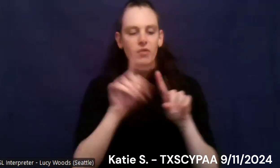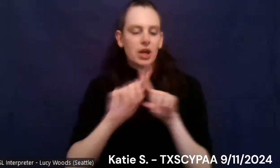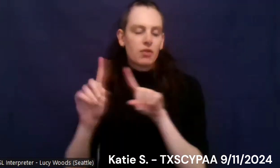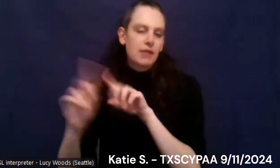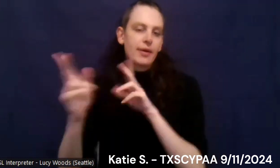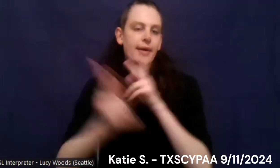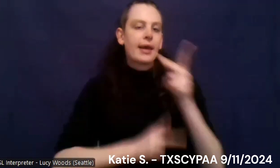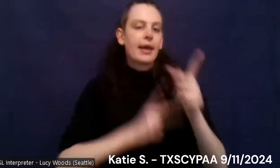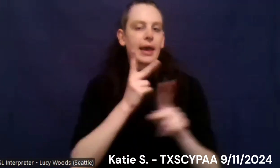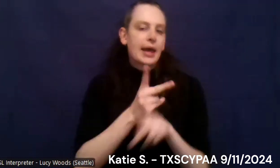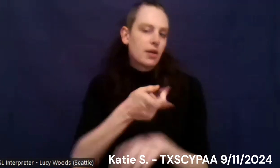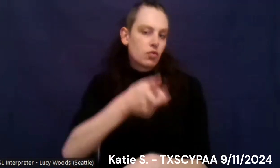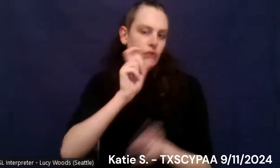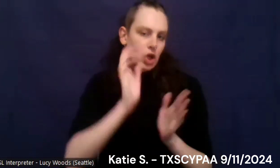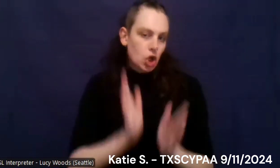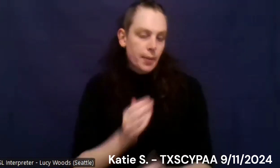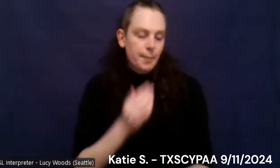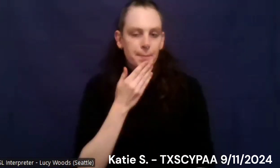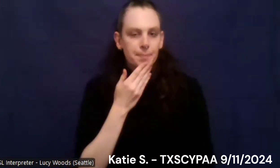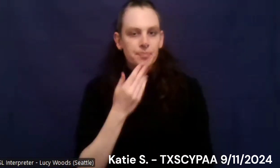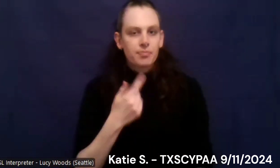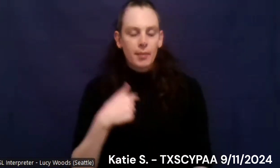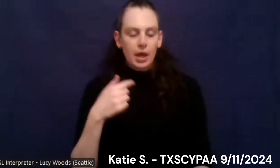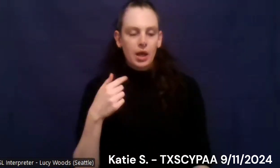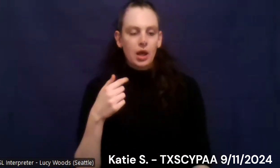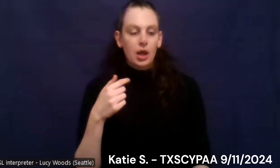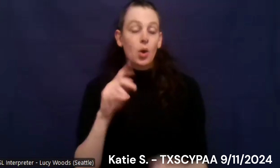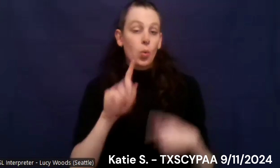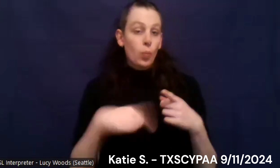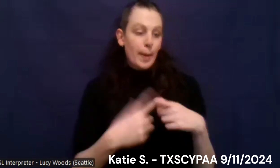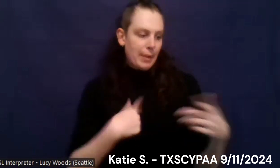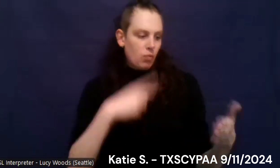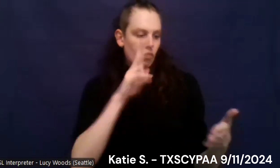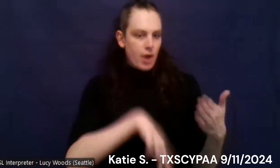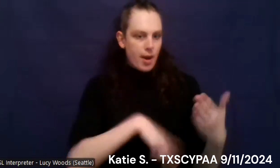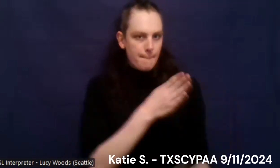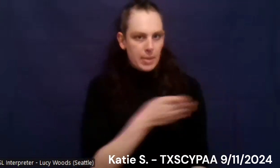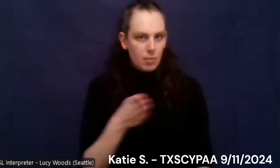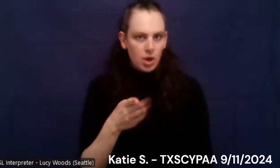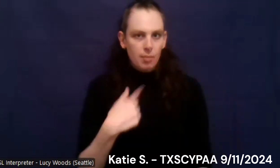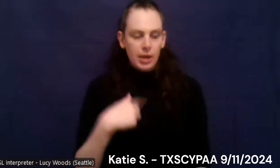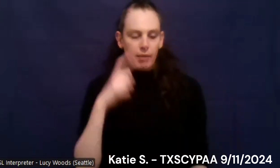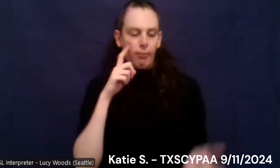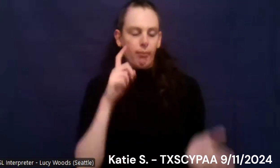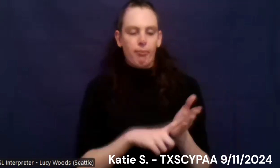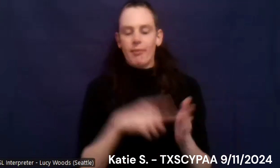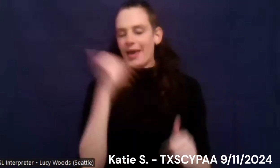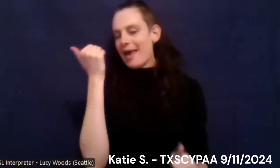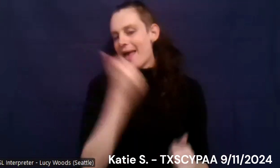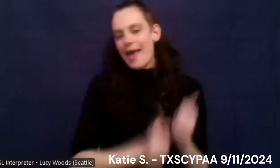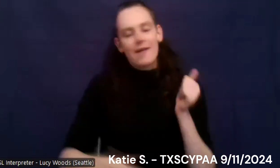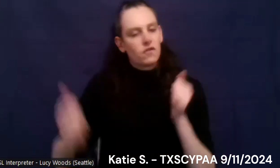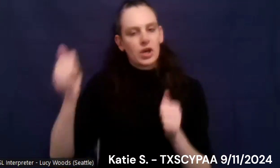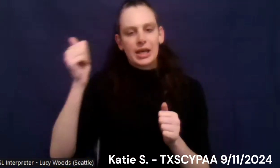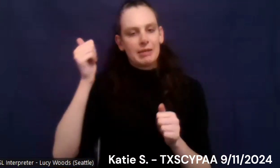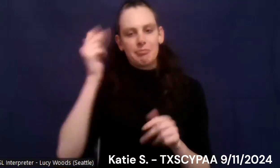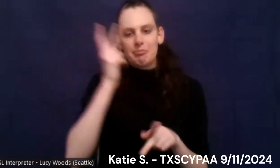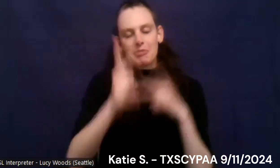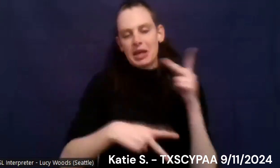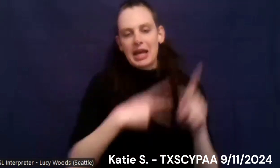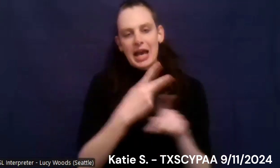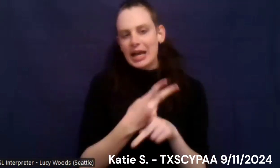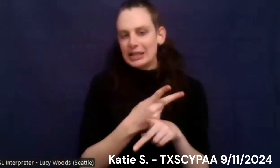right? And I identify when I read the big book, I identified with every single kind of drinker that it talks